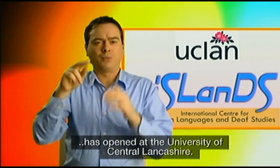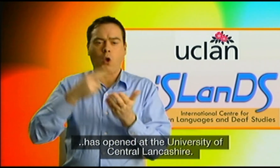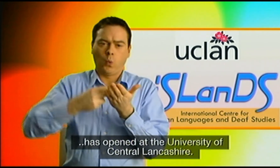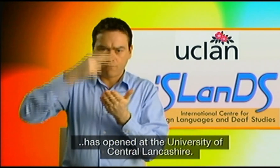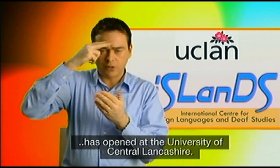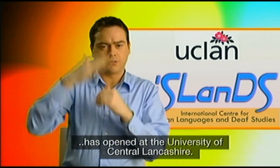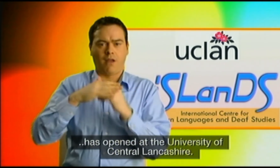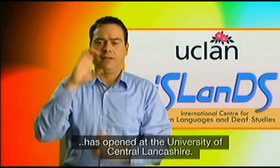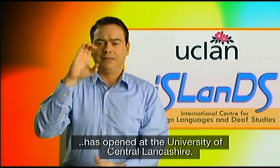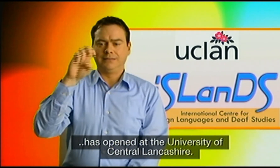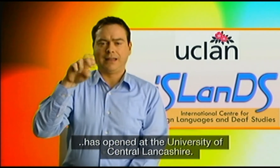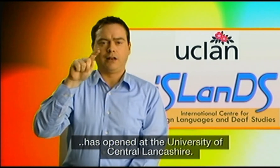at the University of Central Lancashire.